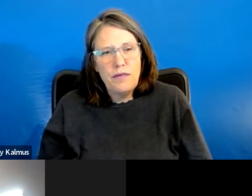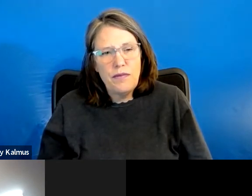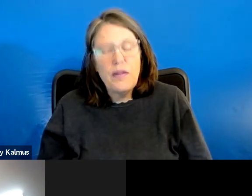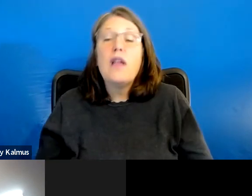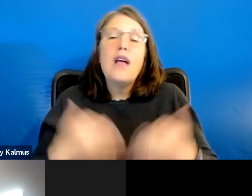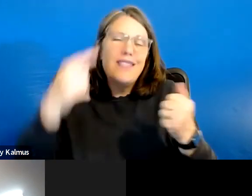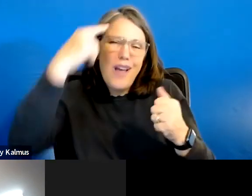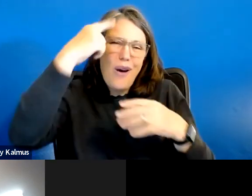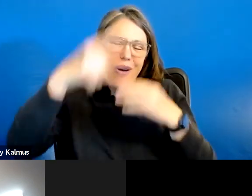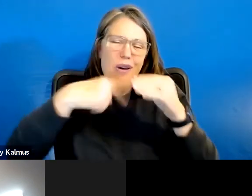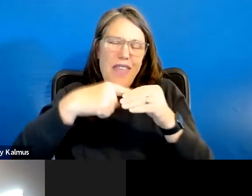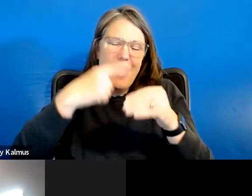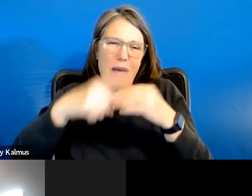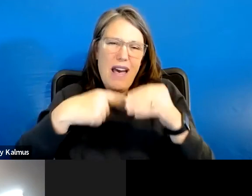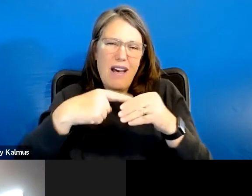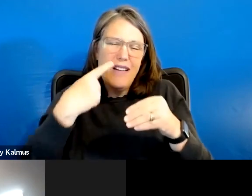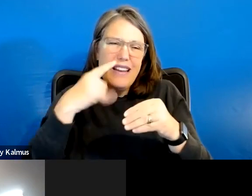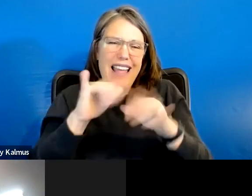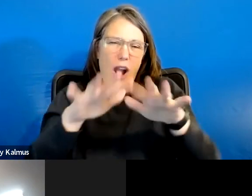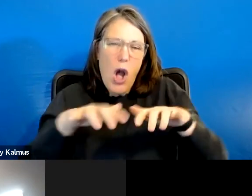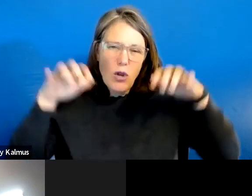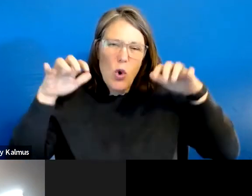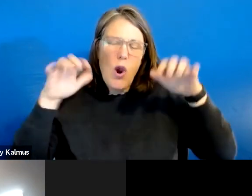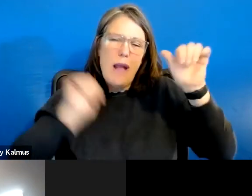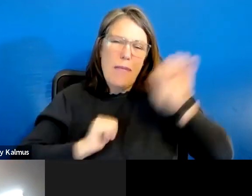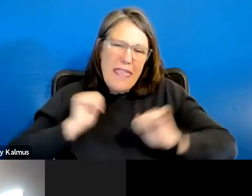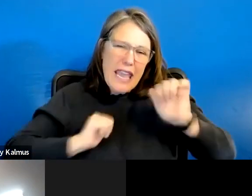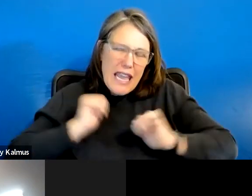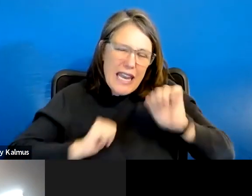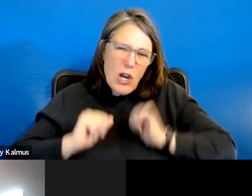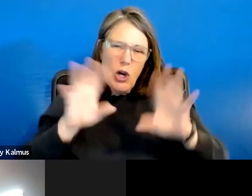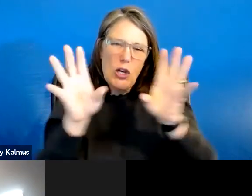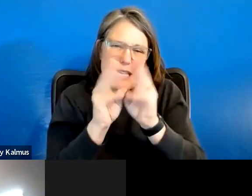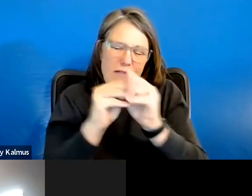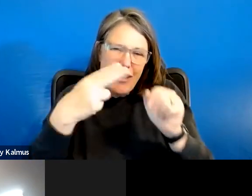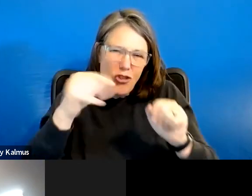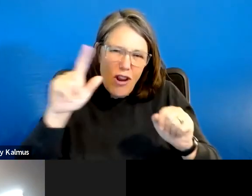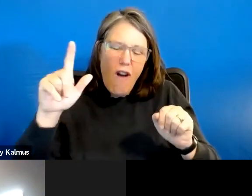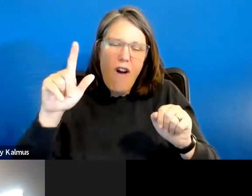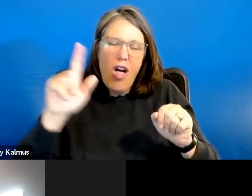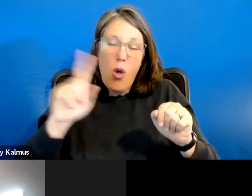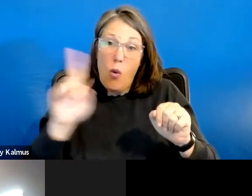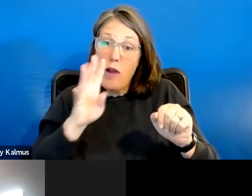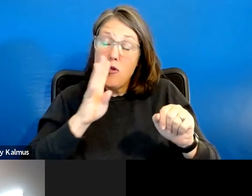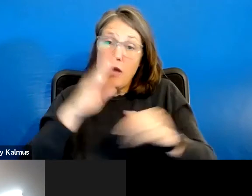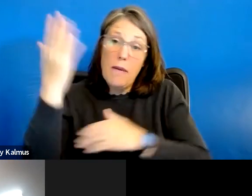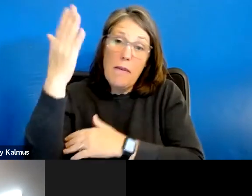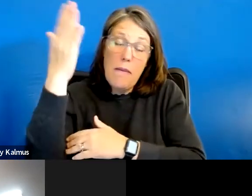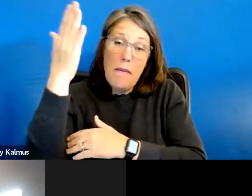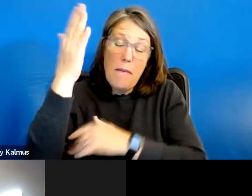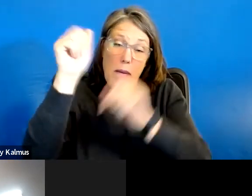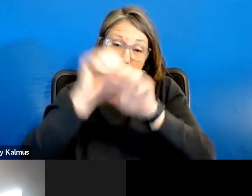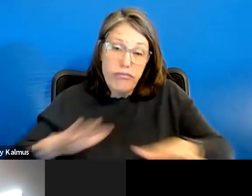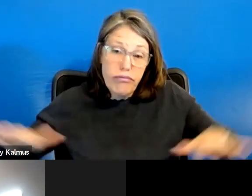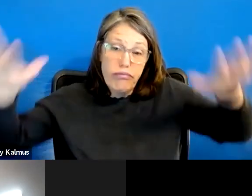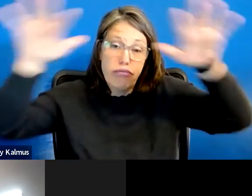So let's think about like auditoriums, theaters, convention halls, where talking is going to be going around. What